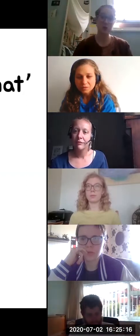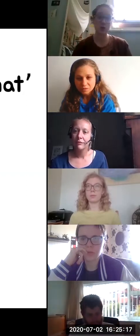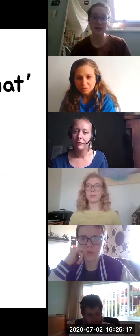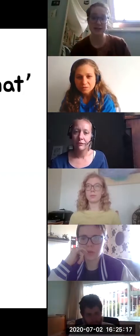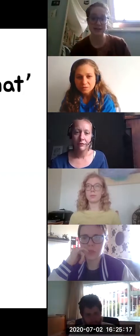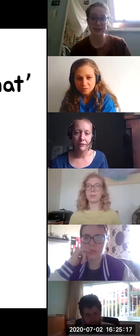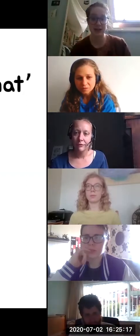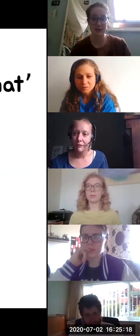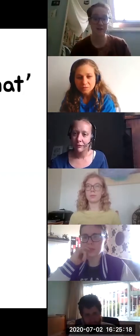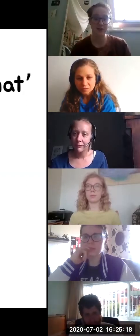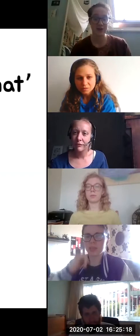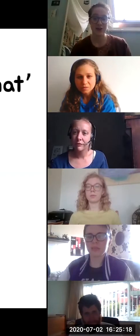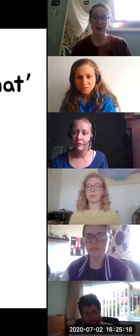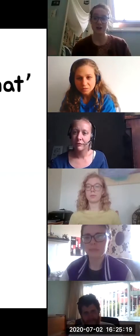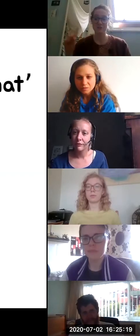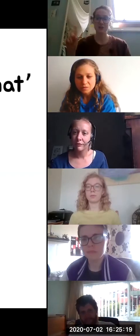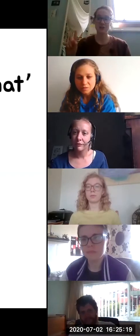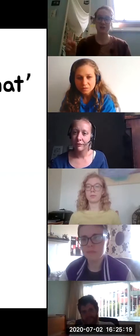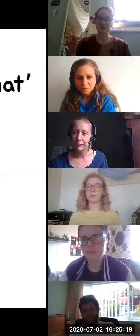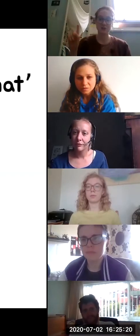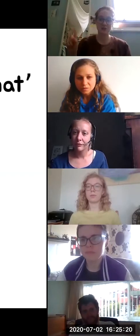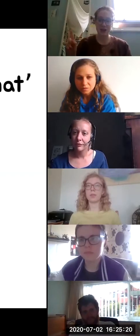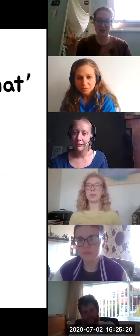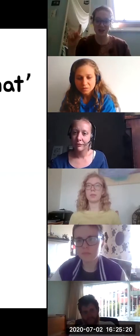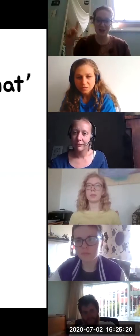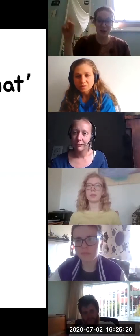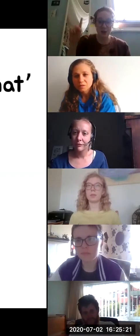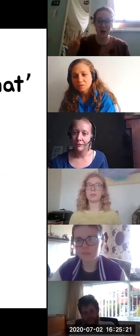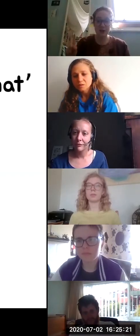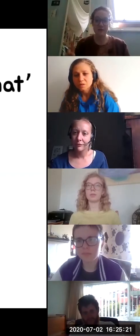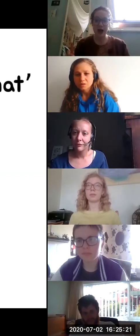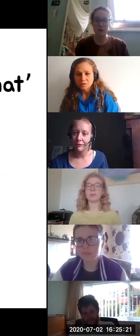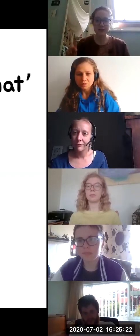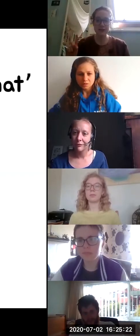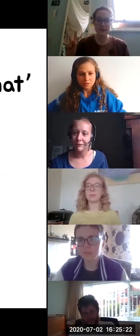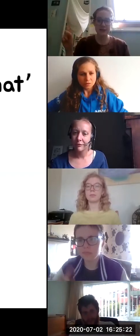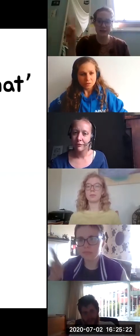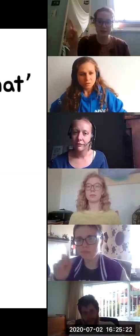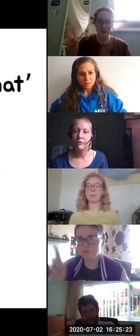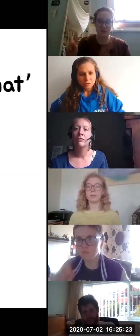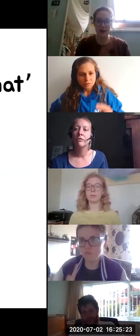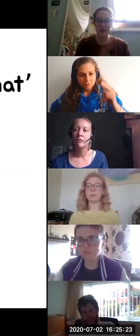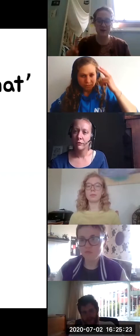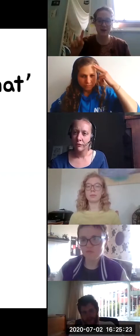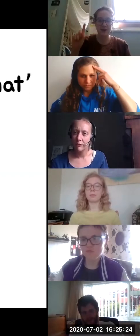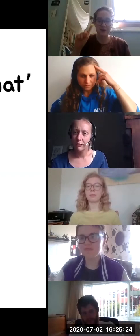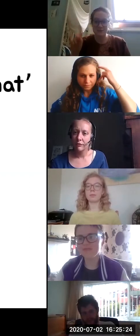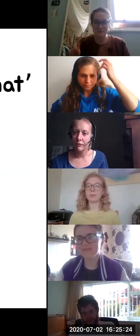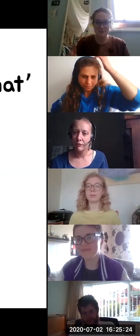So what is the kind of, you sort of like, kind of going downwards in a sort of